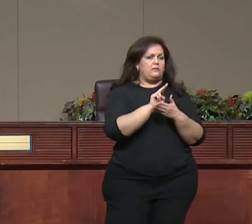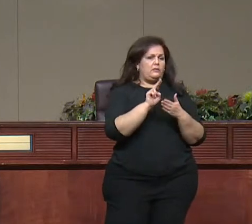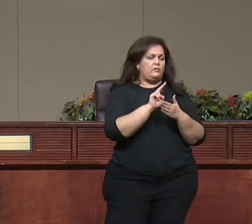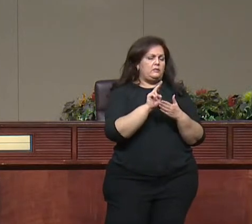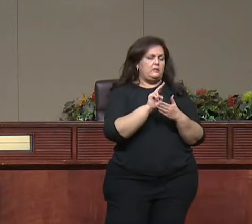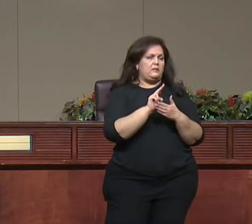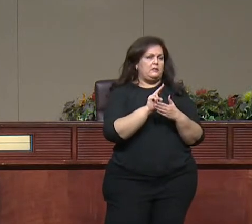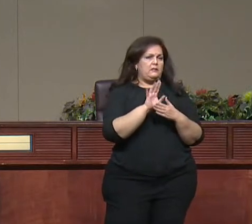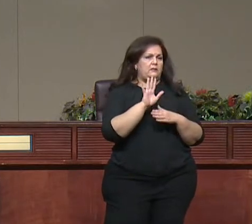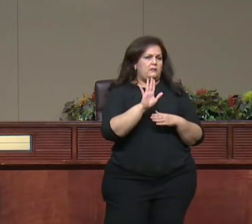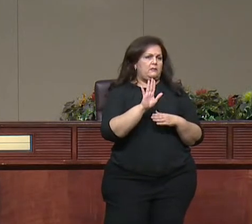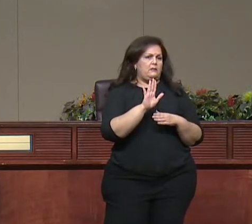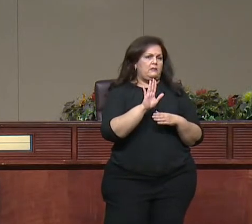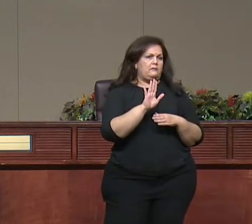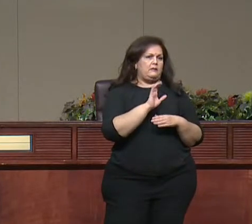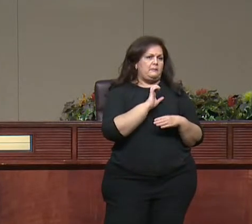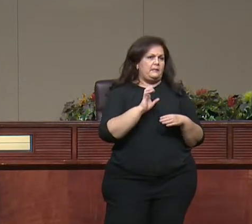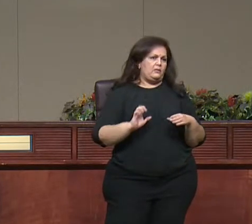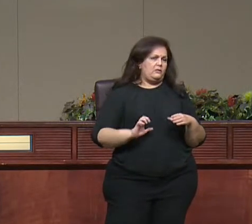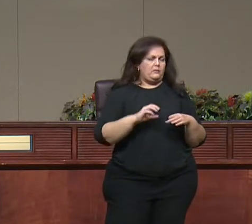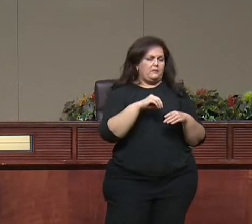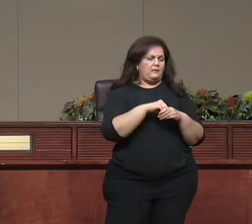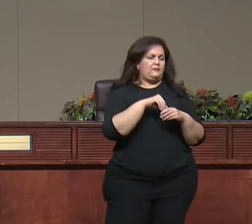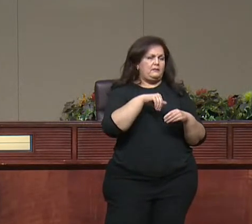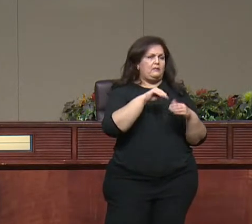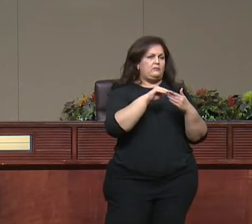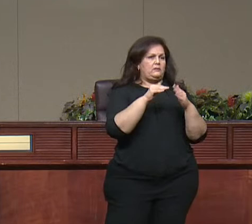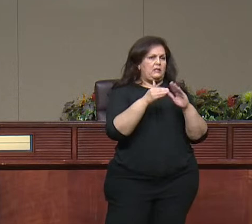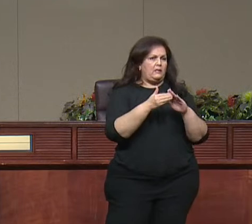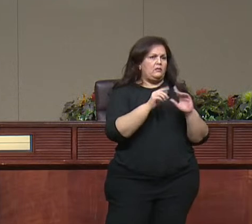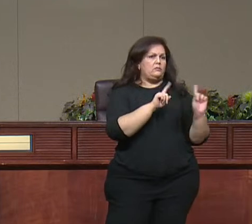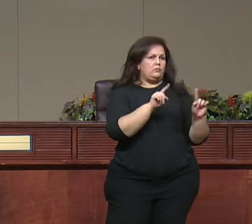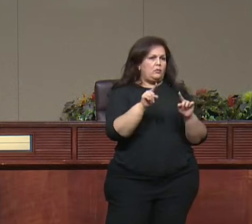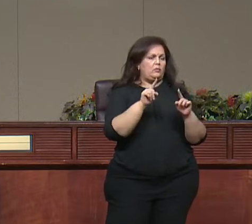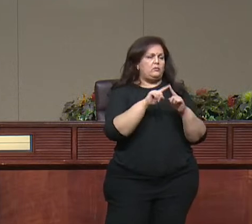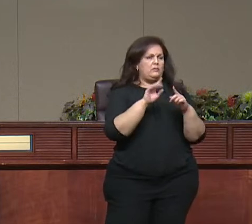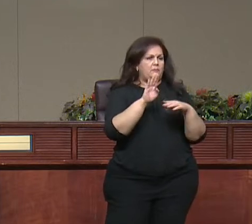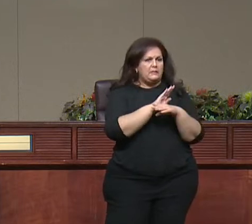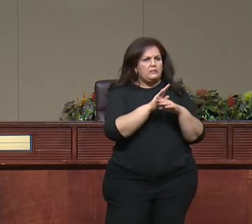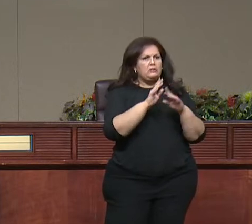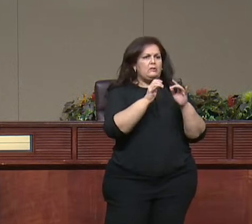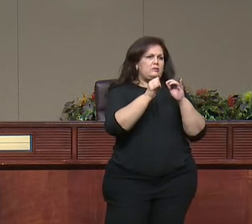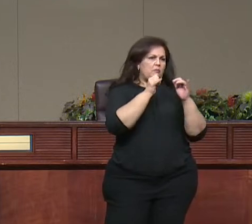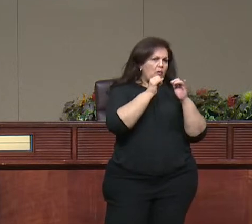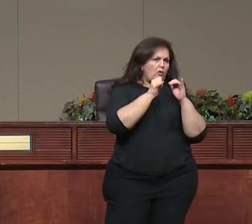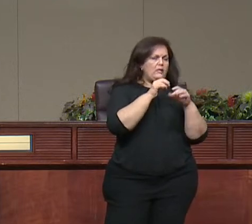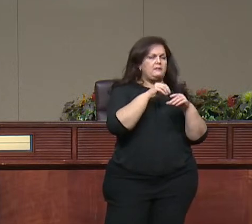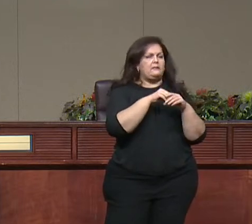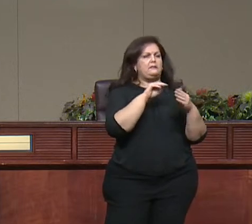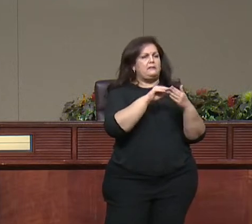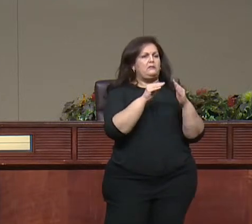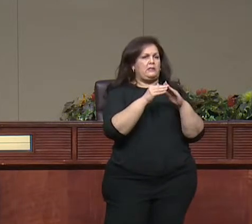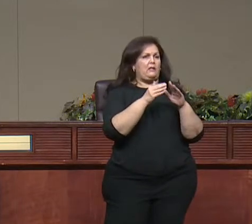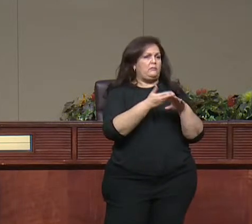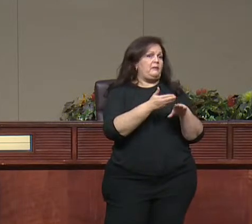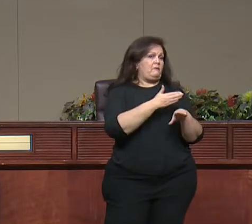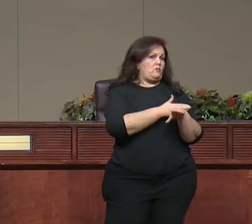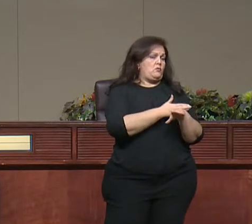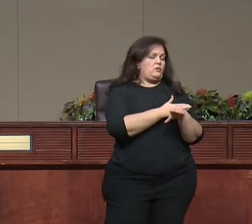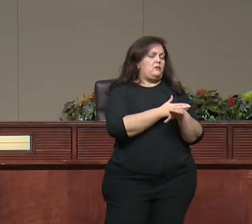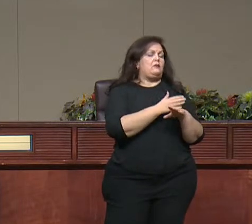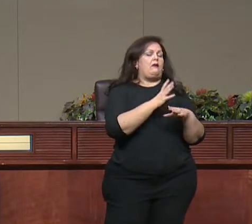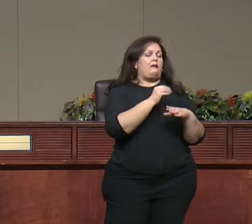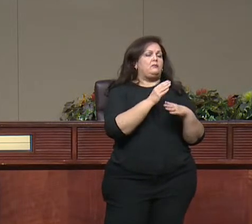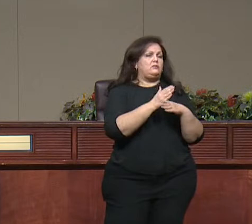downtown ambassadors to go to the businesses, the bars in downtown in advance and